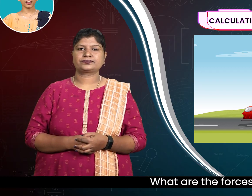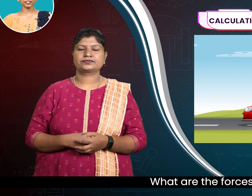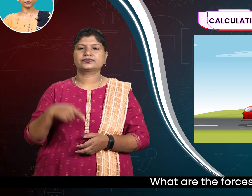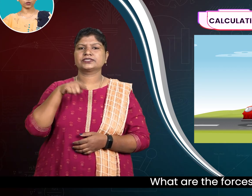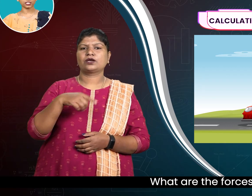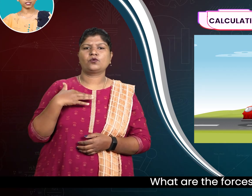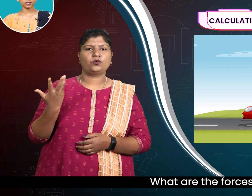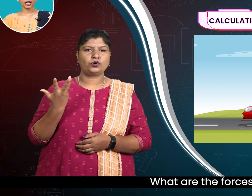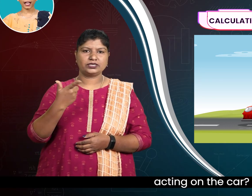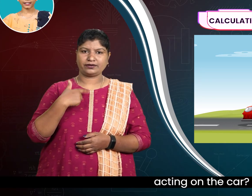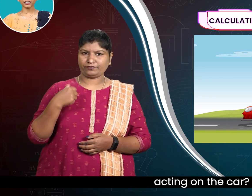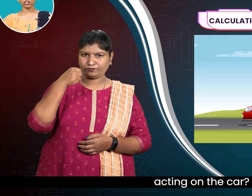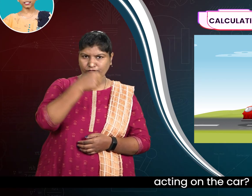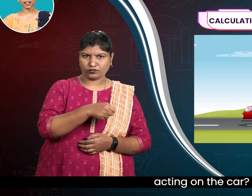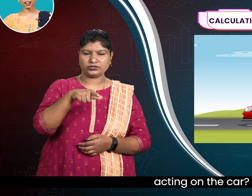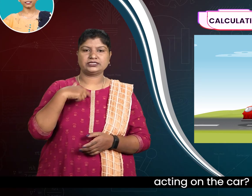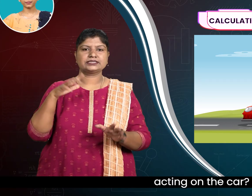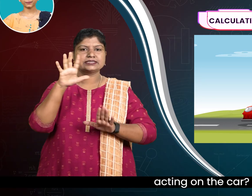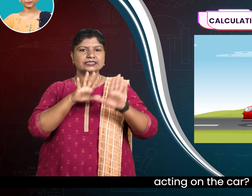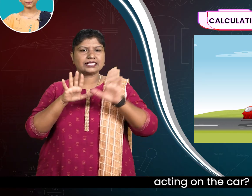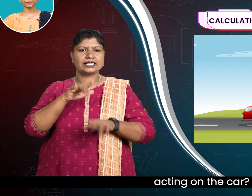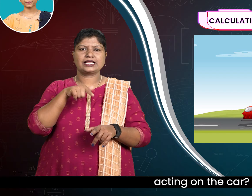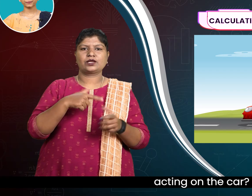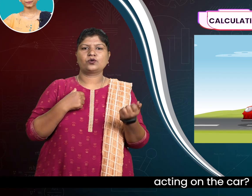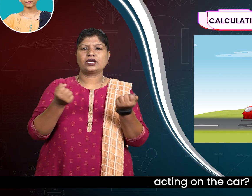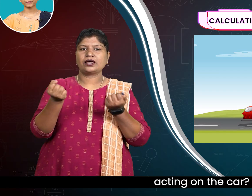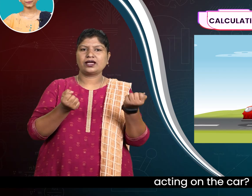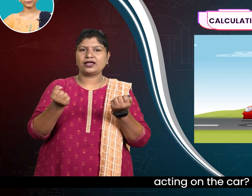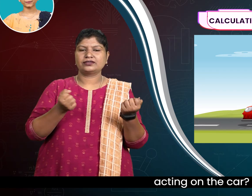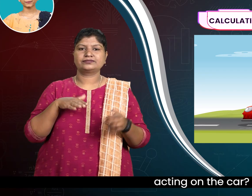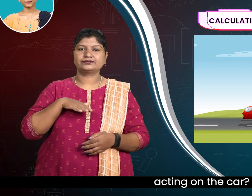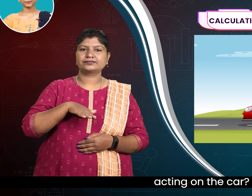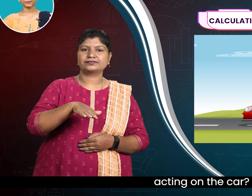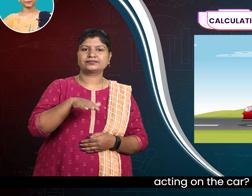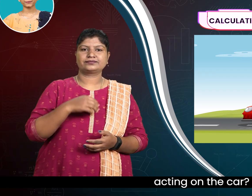What are the forces acting on the car?